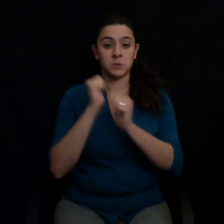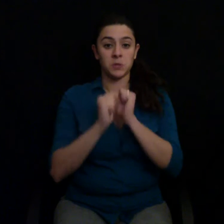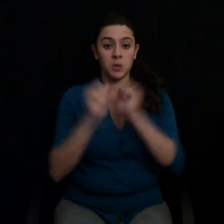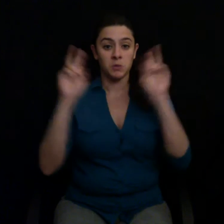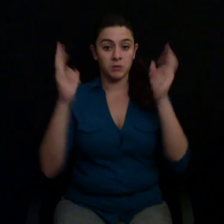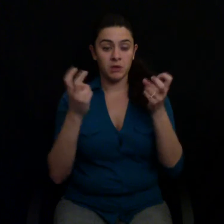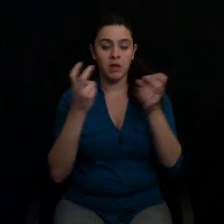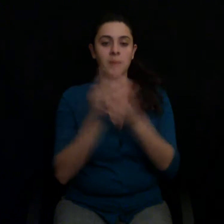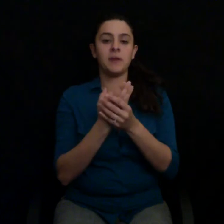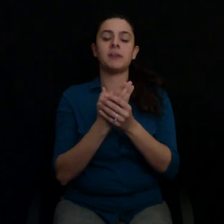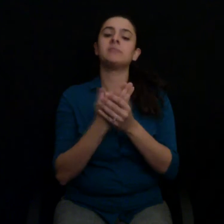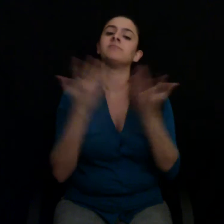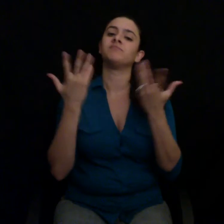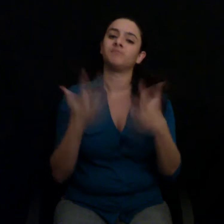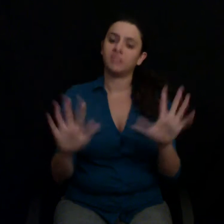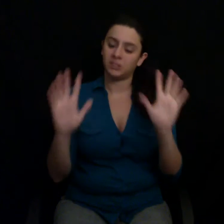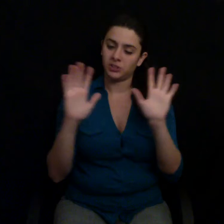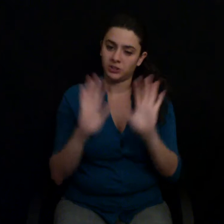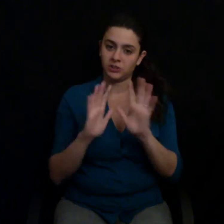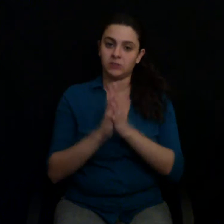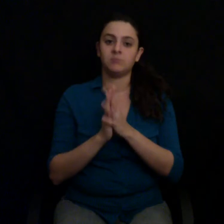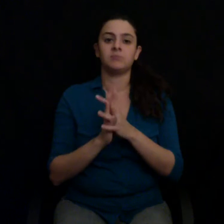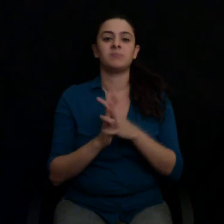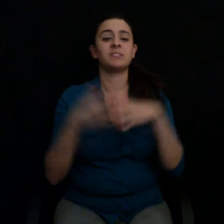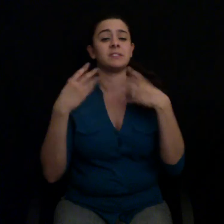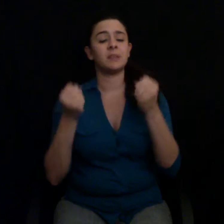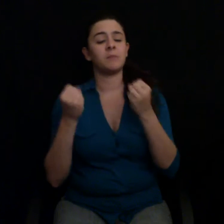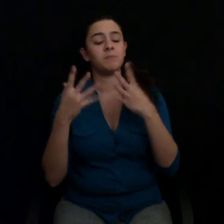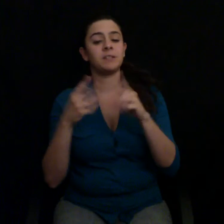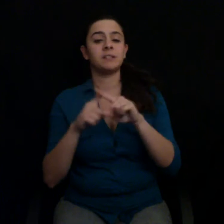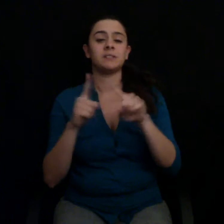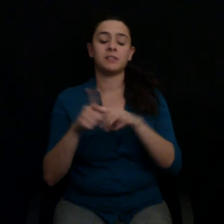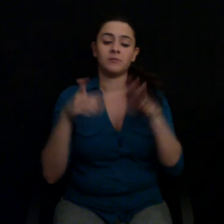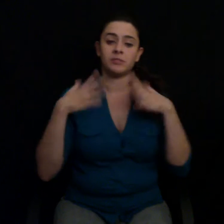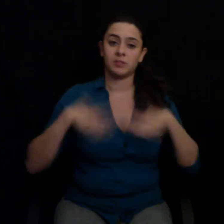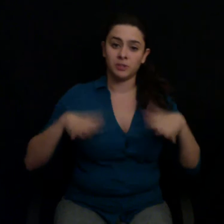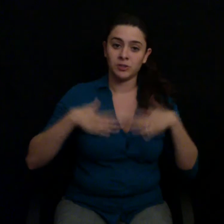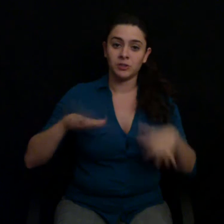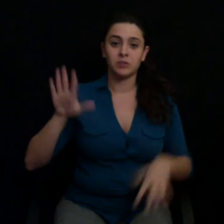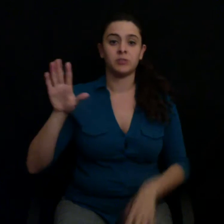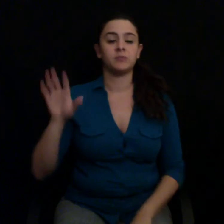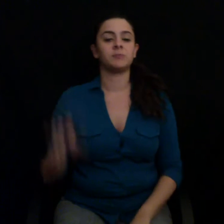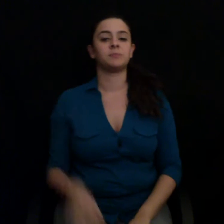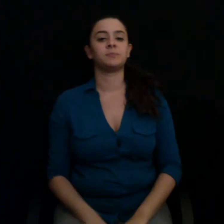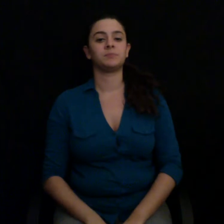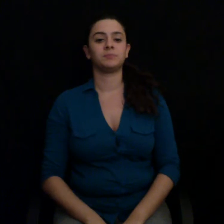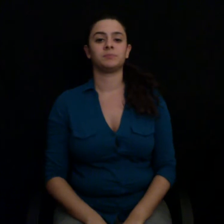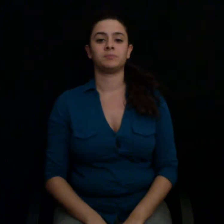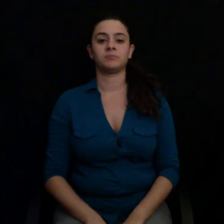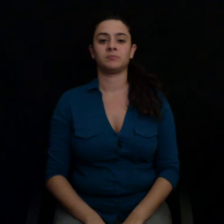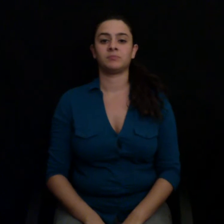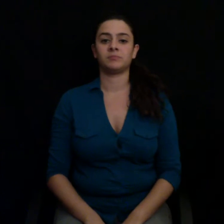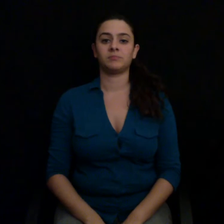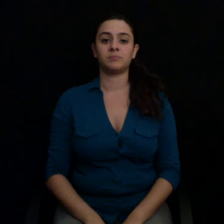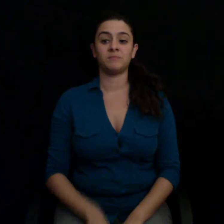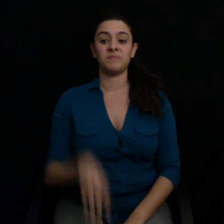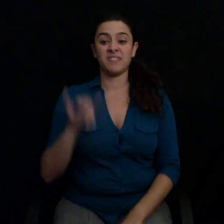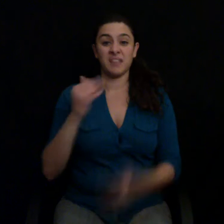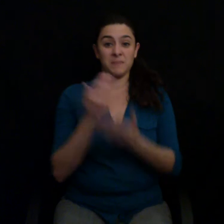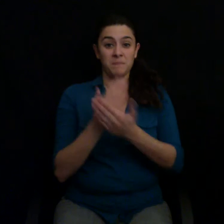shirts and raised $6,500, every penny of which is going to that racing team to hopefully get